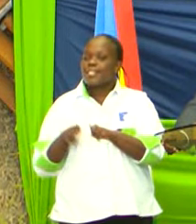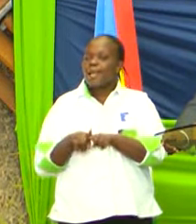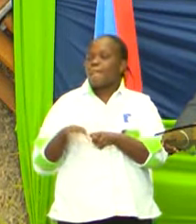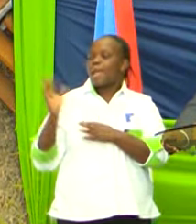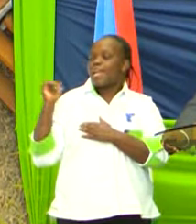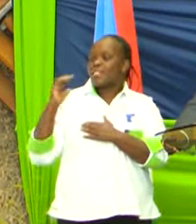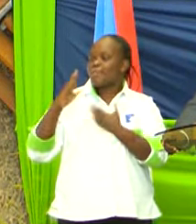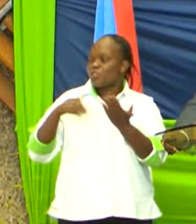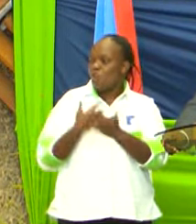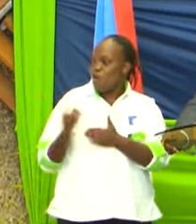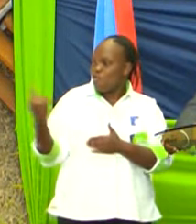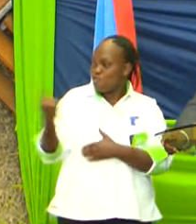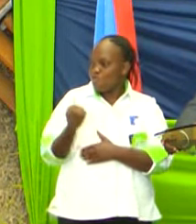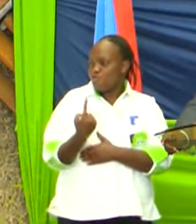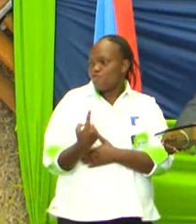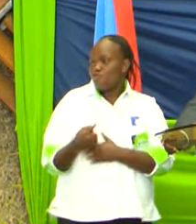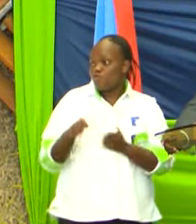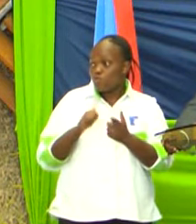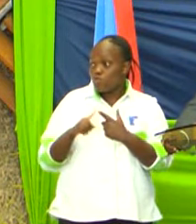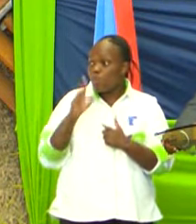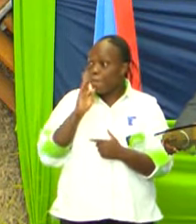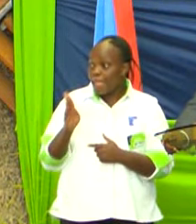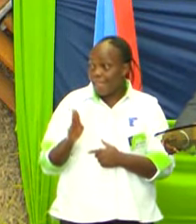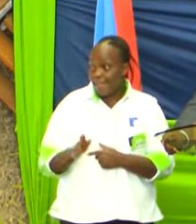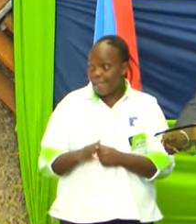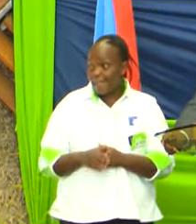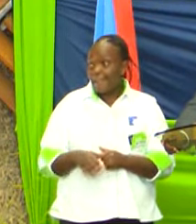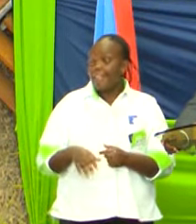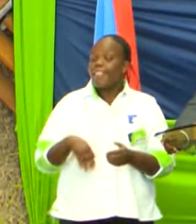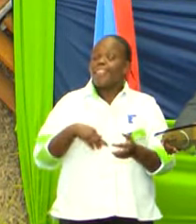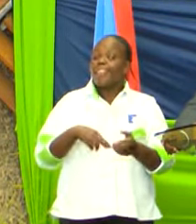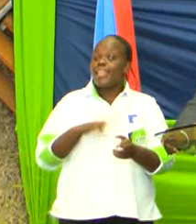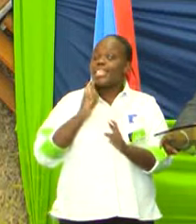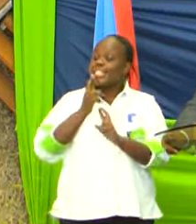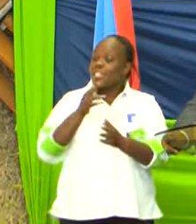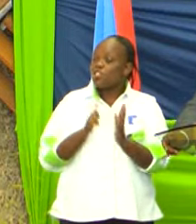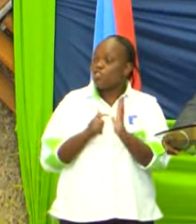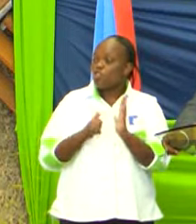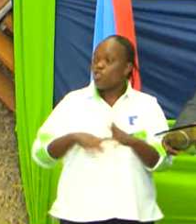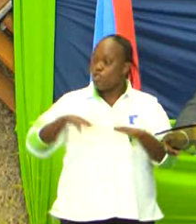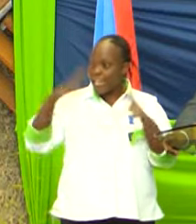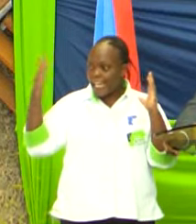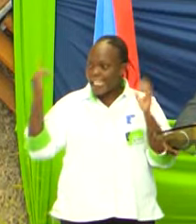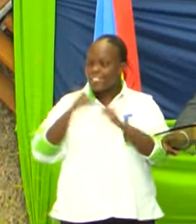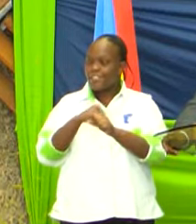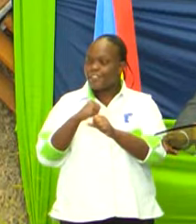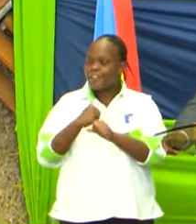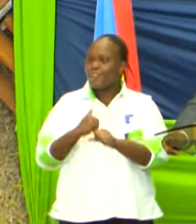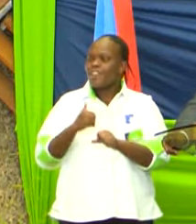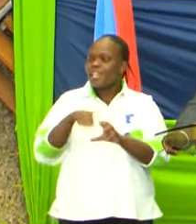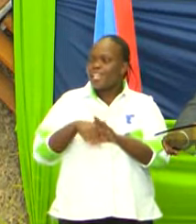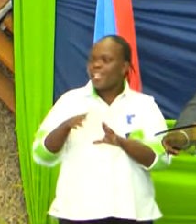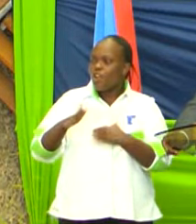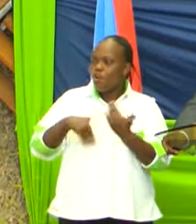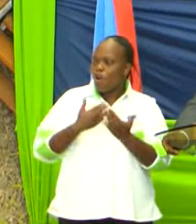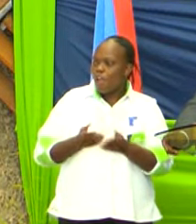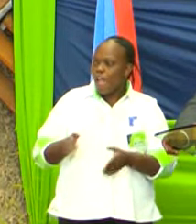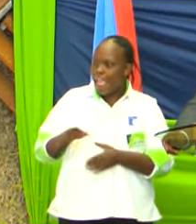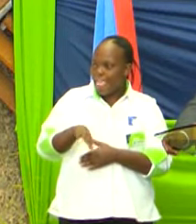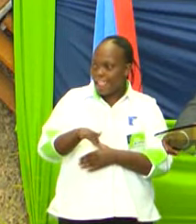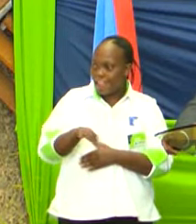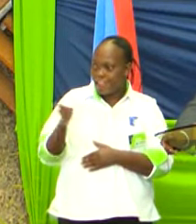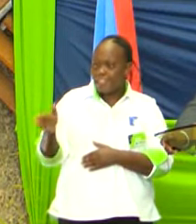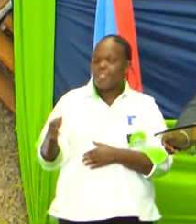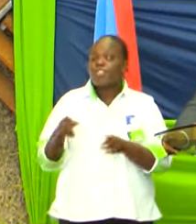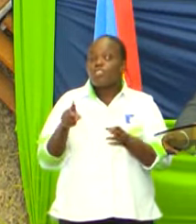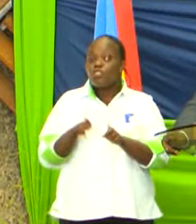as I expect from all of you to be. The results show great performance in all aspects.